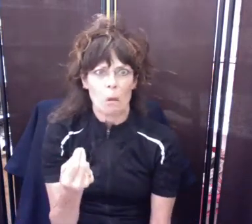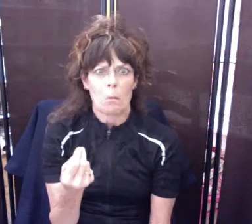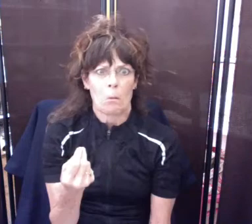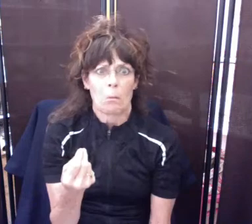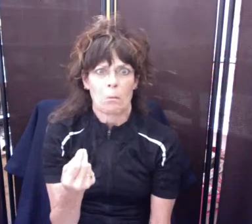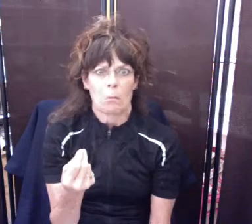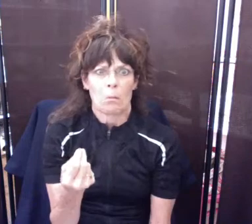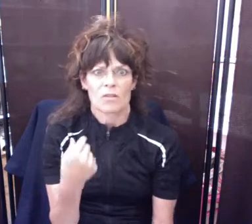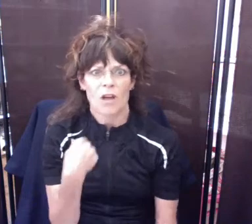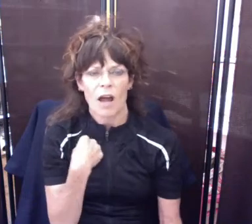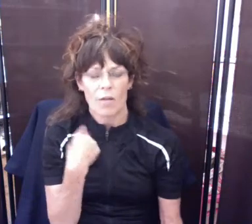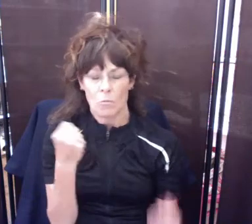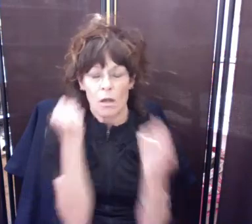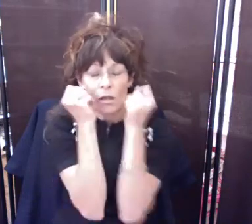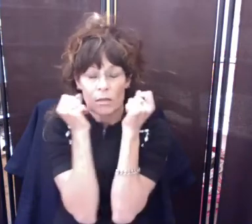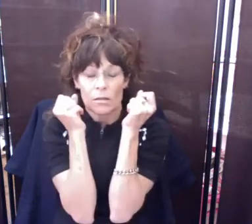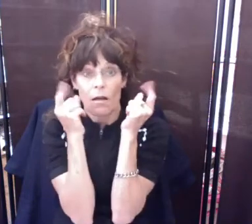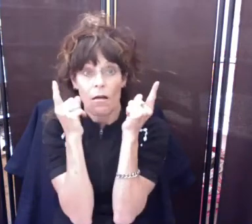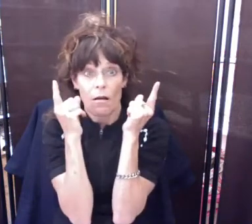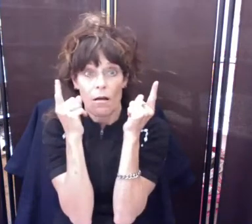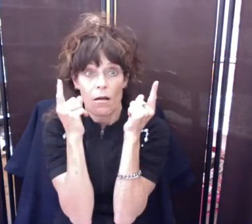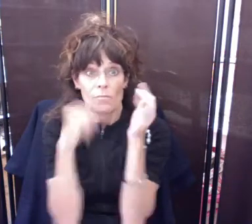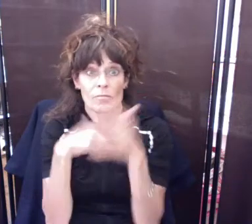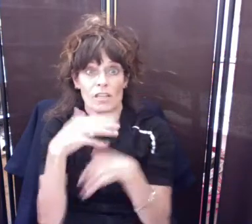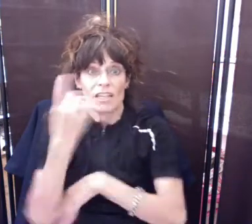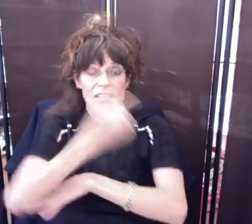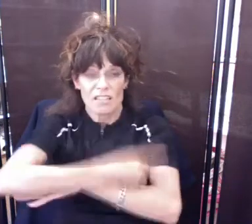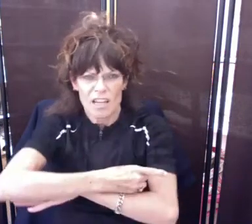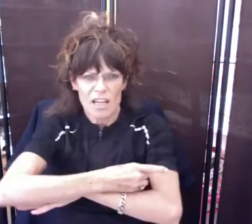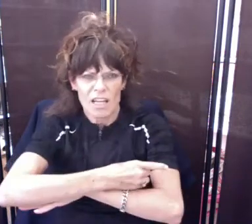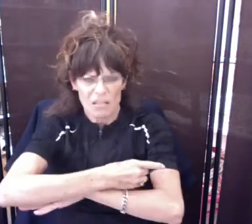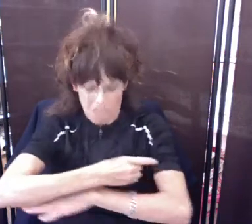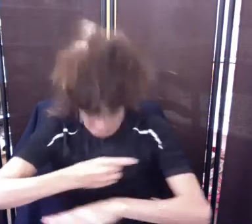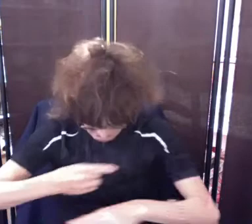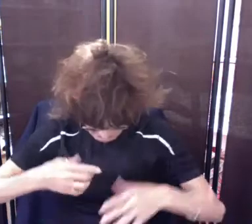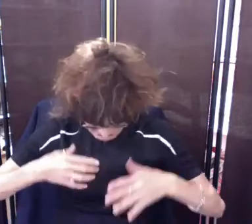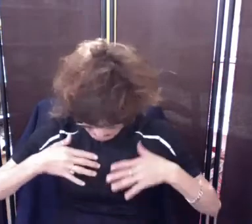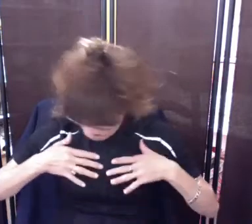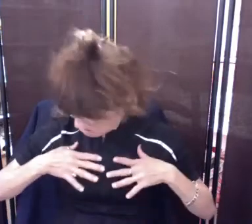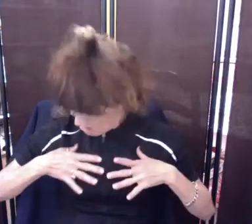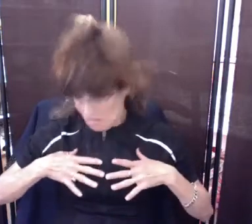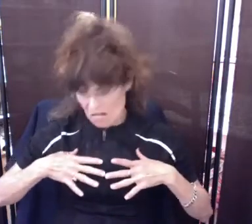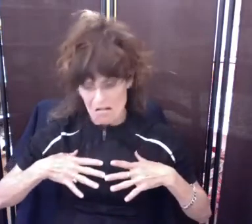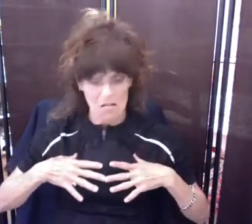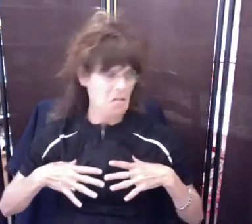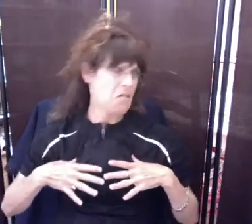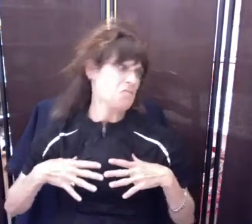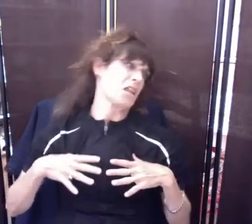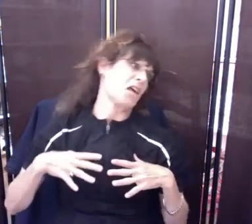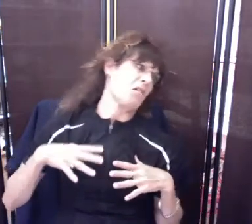out, and I'd come to the next day in the clothes that I was wearing the night before. And I would stagger into the bathroom,